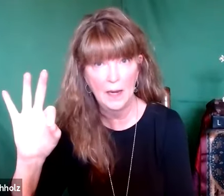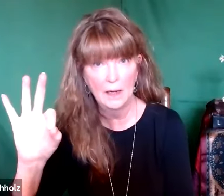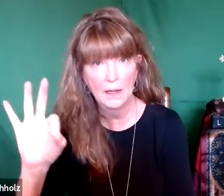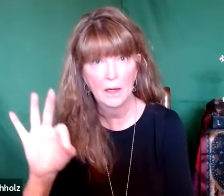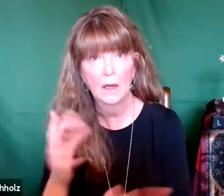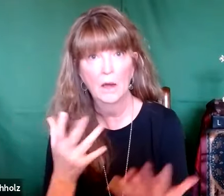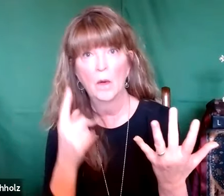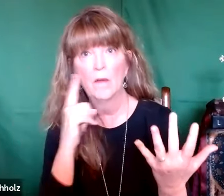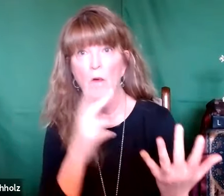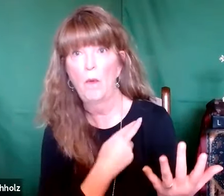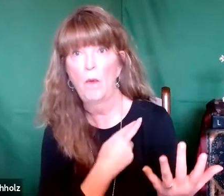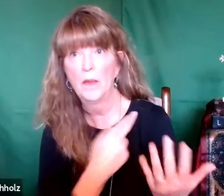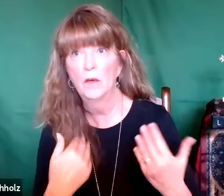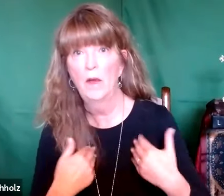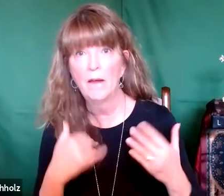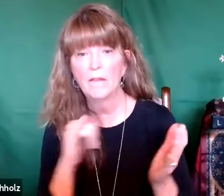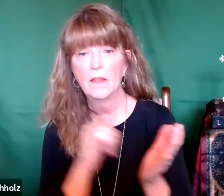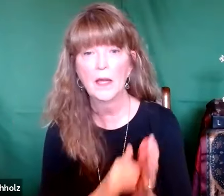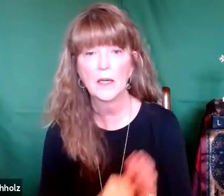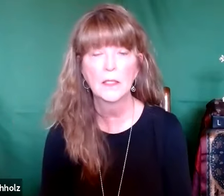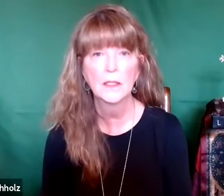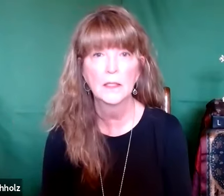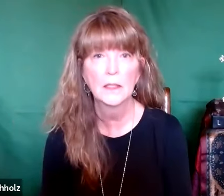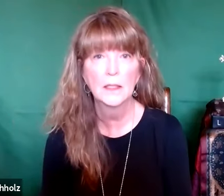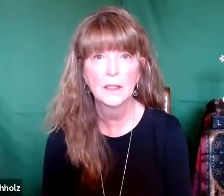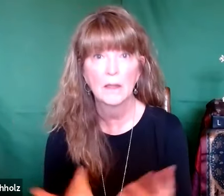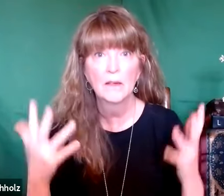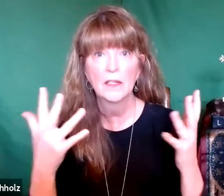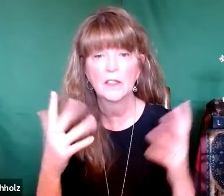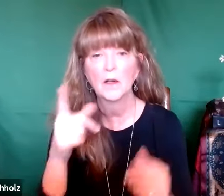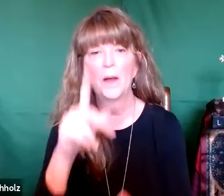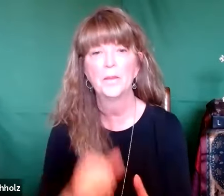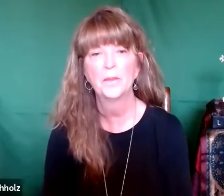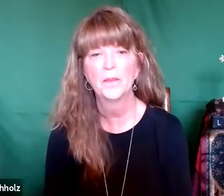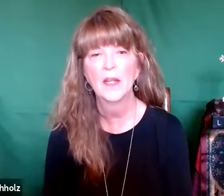through 39. Yeah, I've got yours. Yeah.